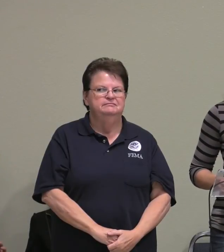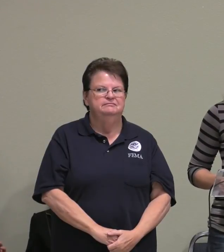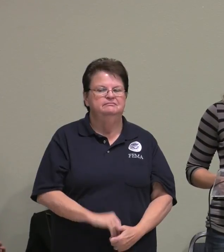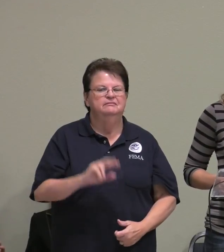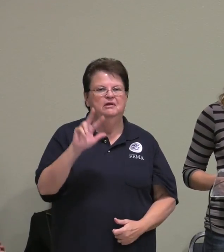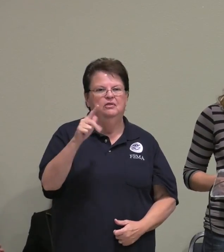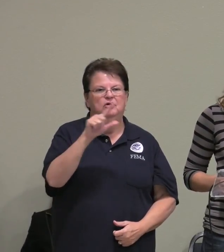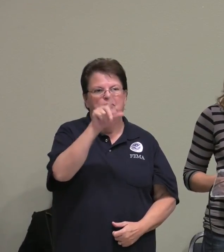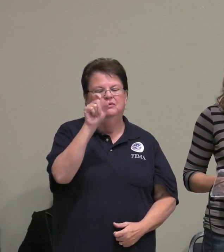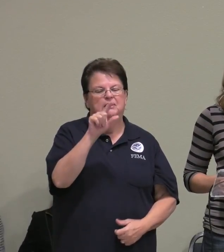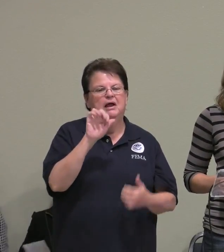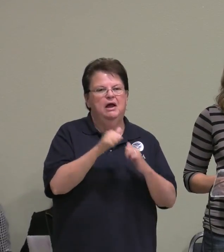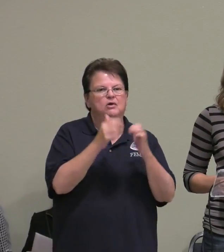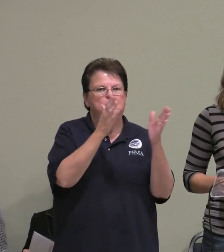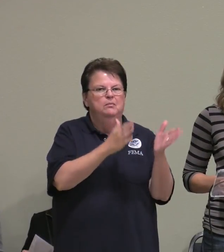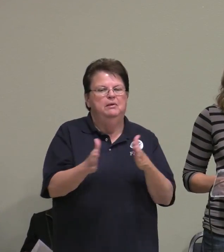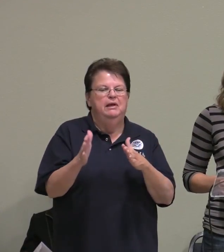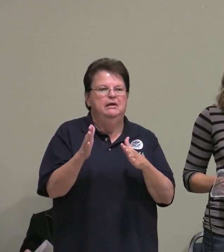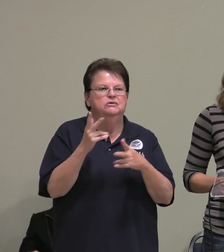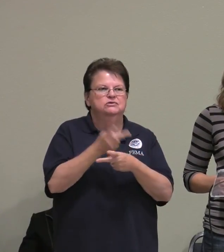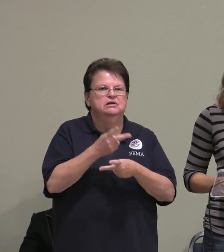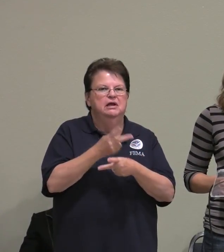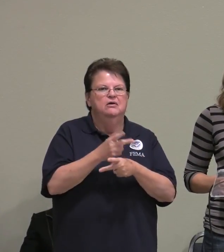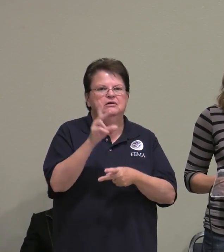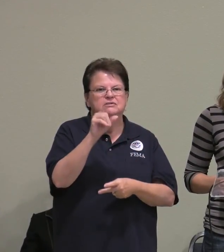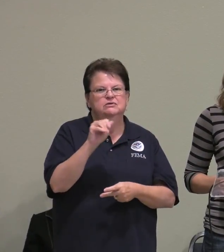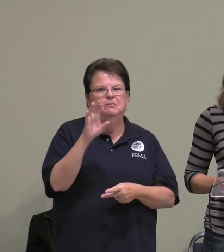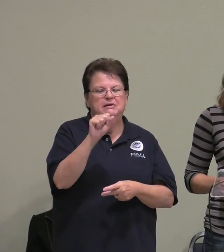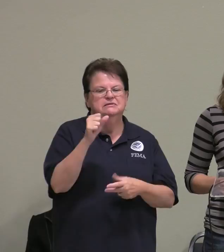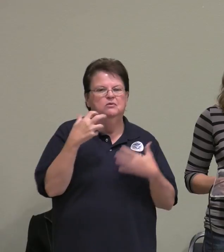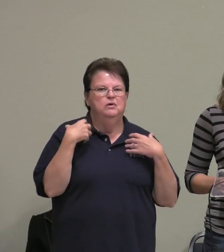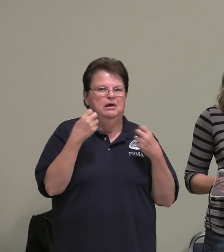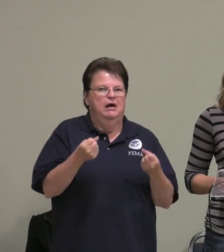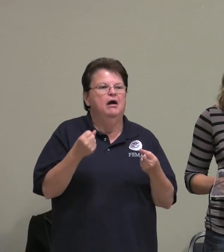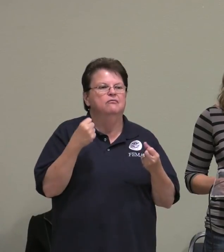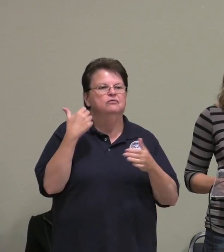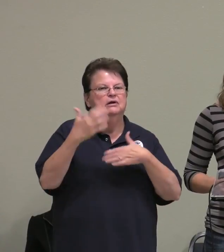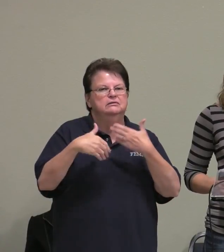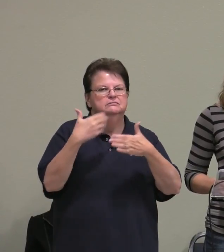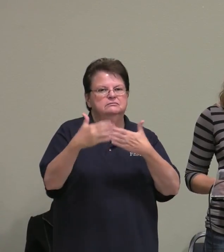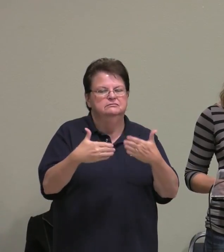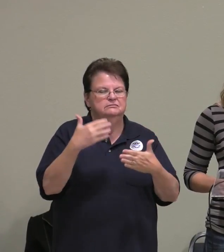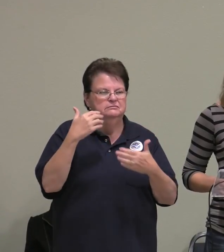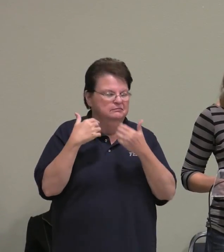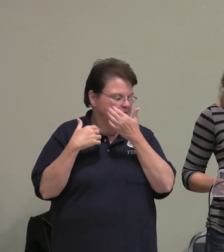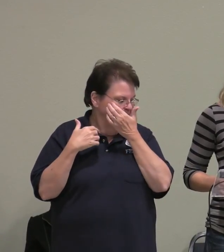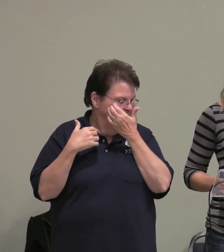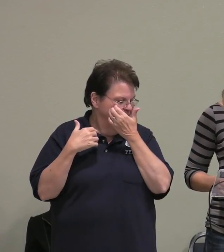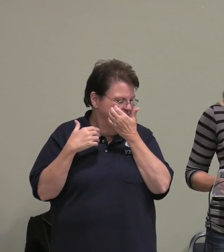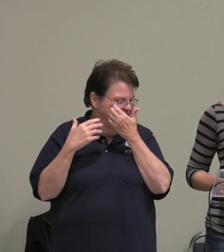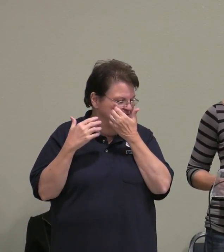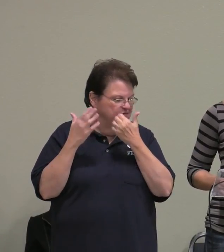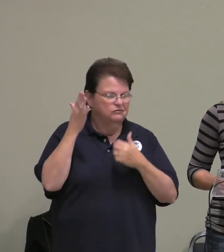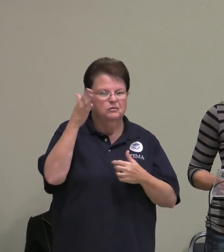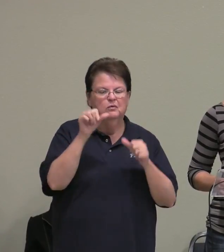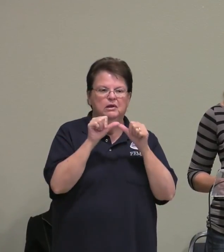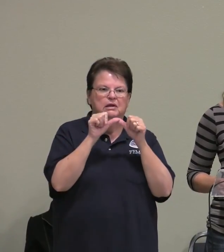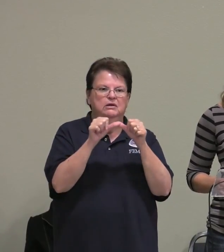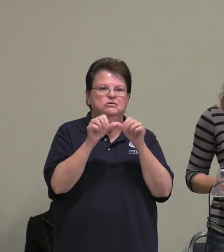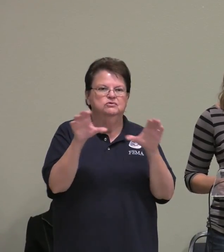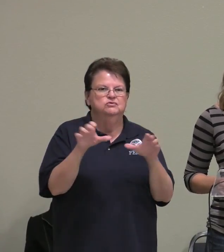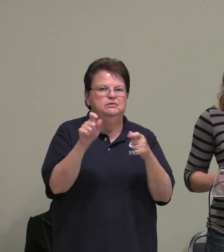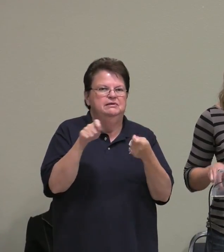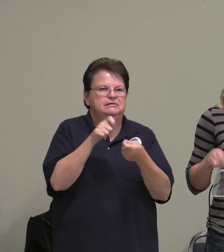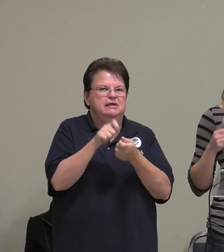Third question is how do you intend to handle small domestic pet recovery efforts going forward? We're going to continue doing